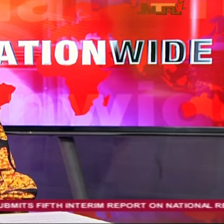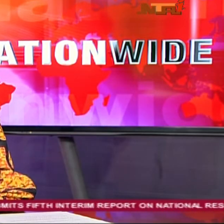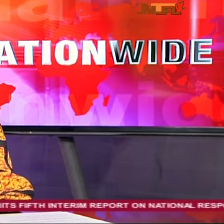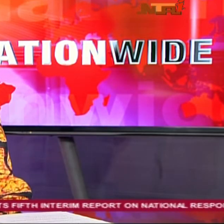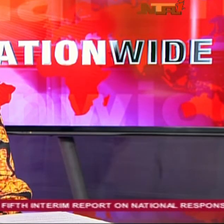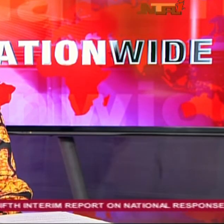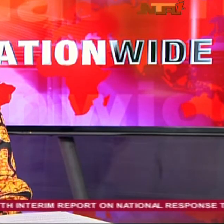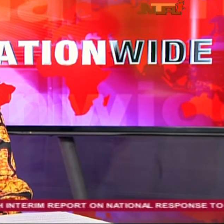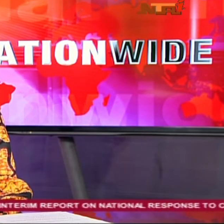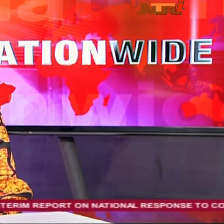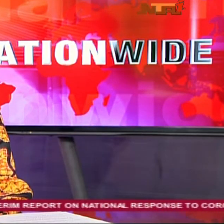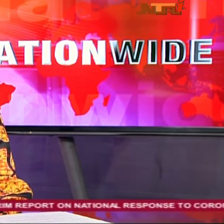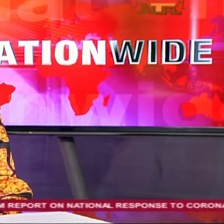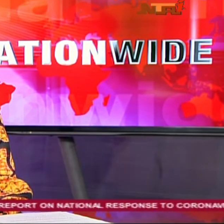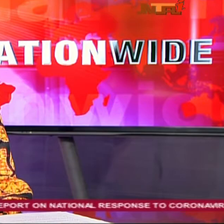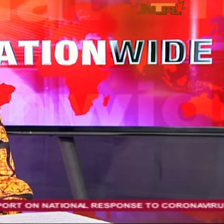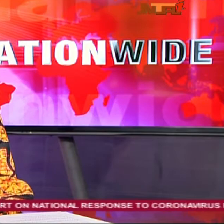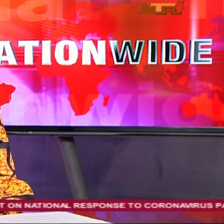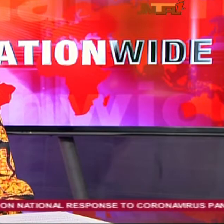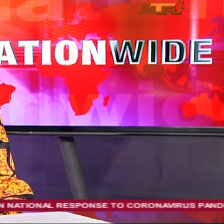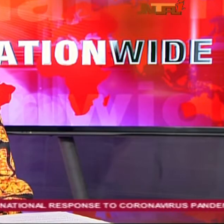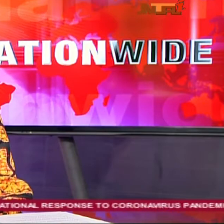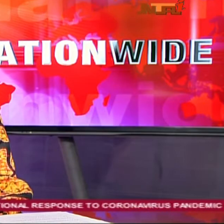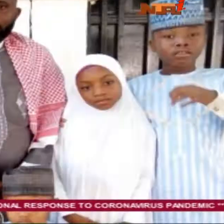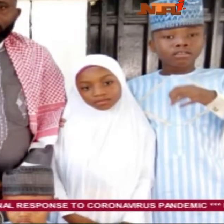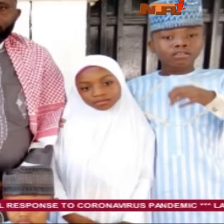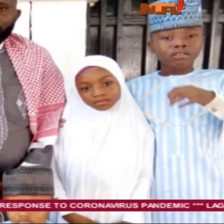Momso Damian Detti will unravel this mystery.